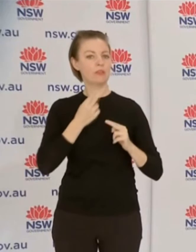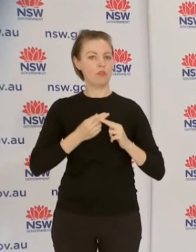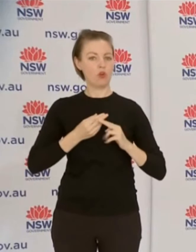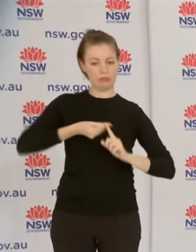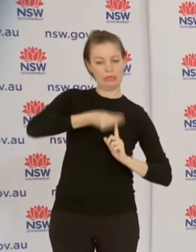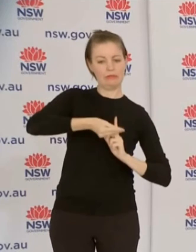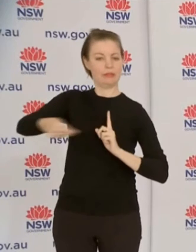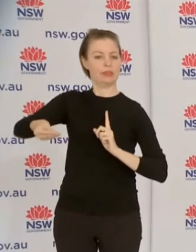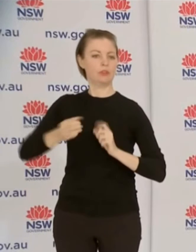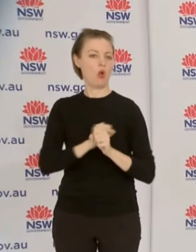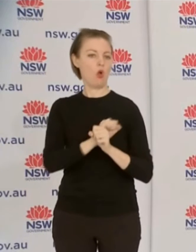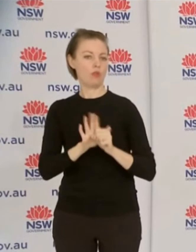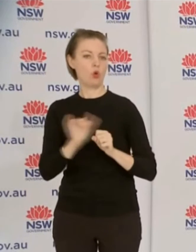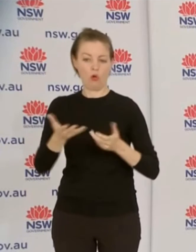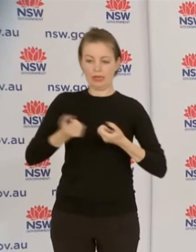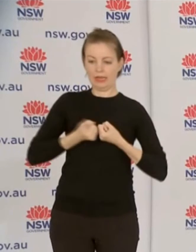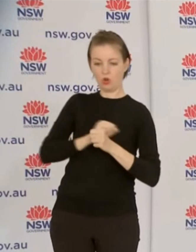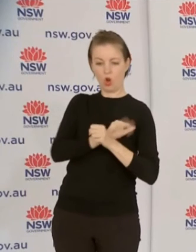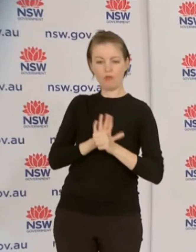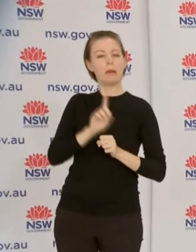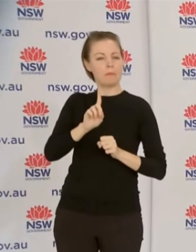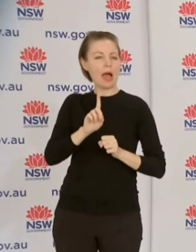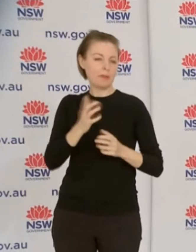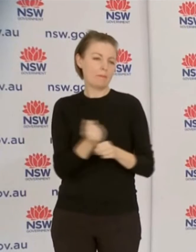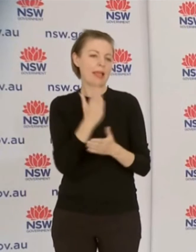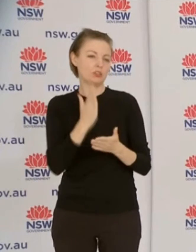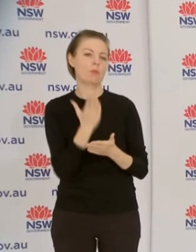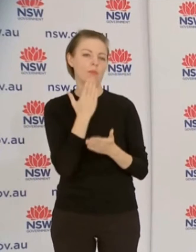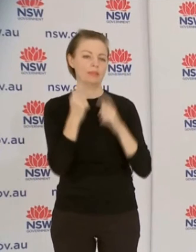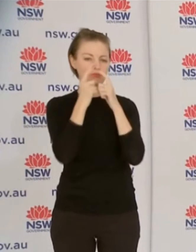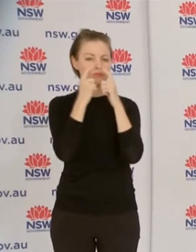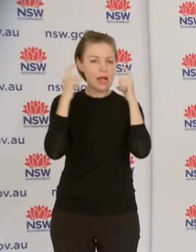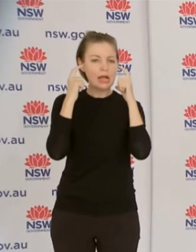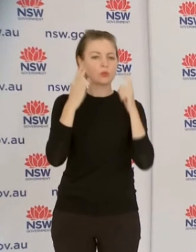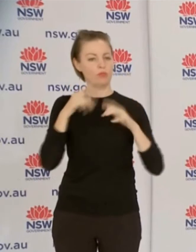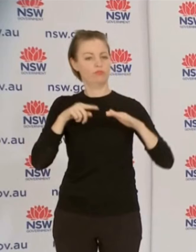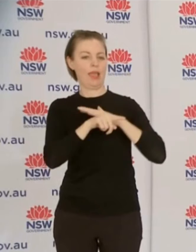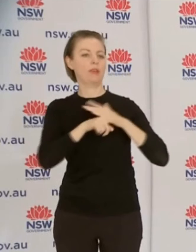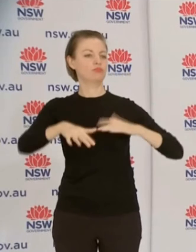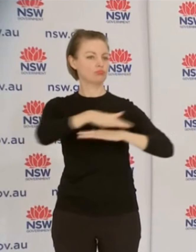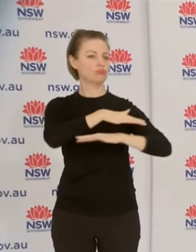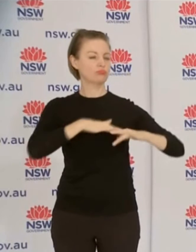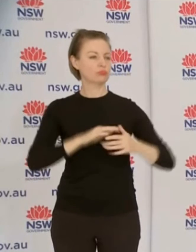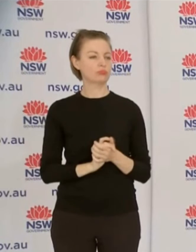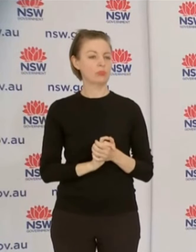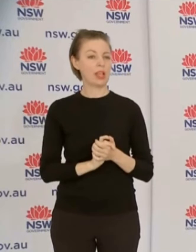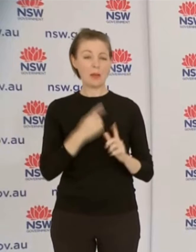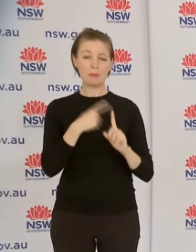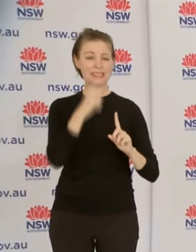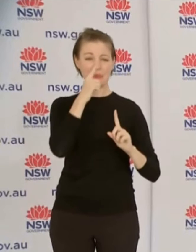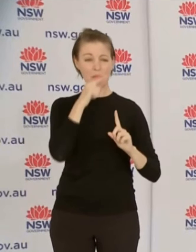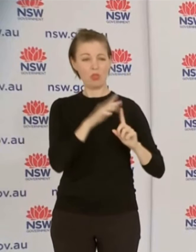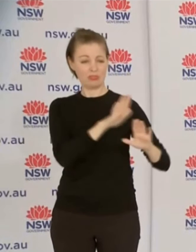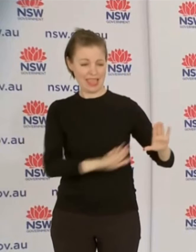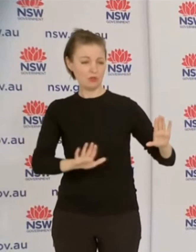with other people, have your mask on to avoid that. And obviously health and wellbeing and mental health are very critical at this stage. And when